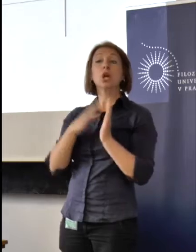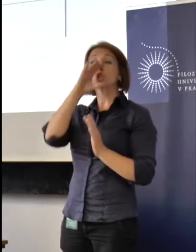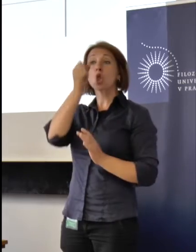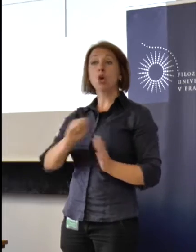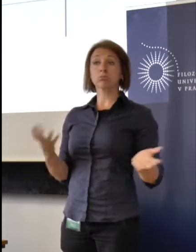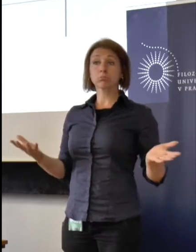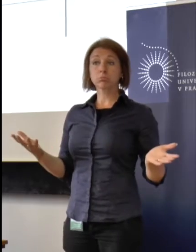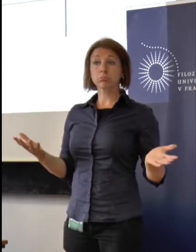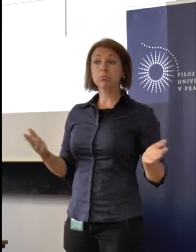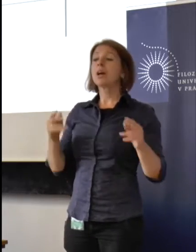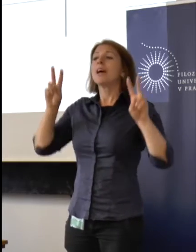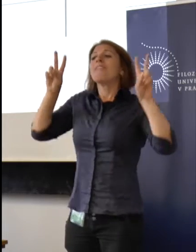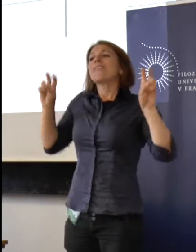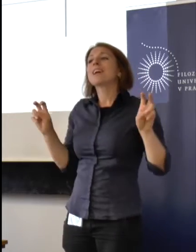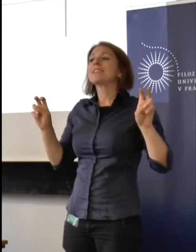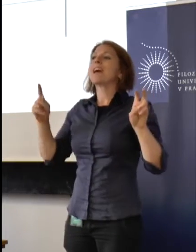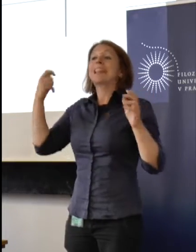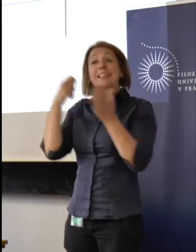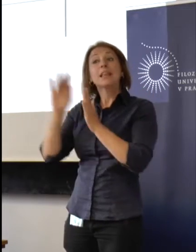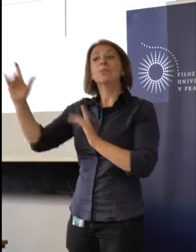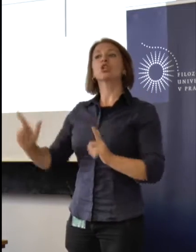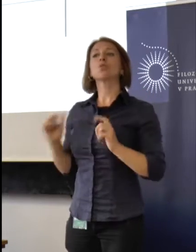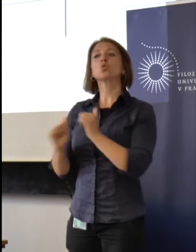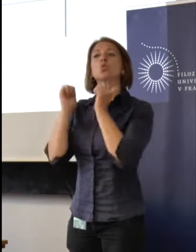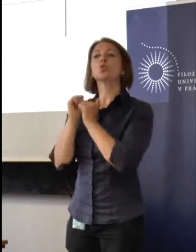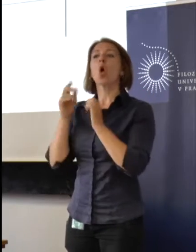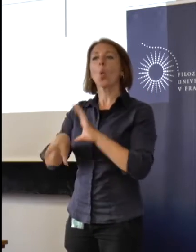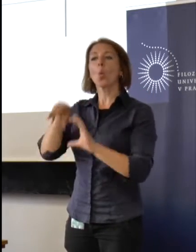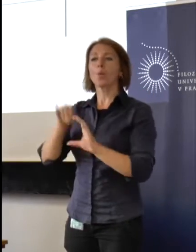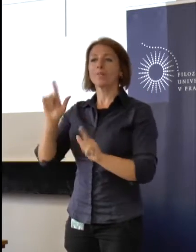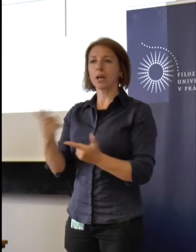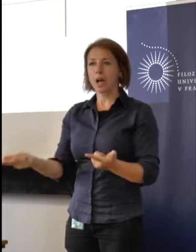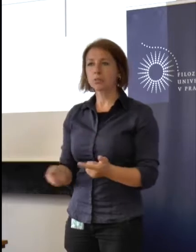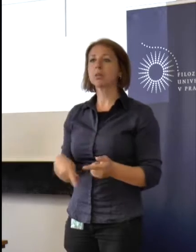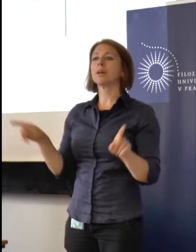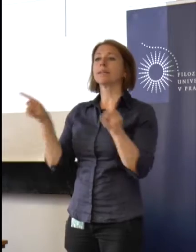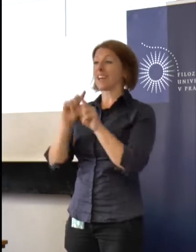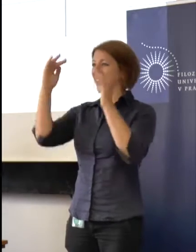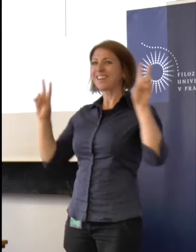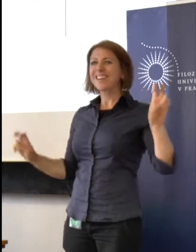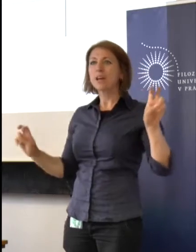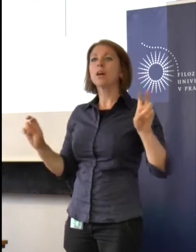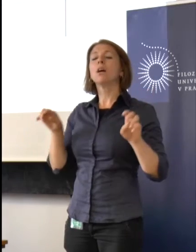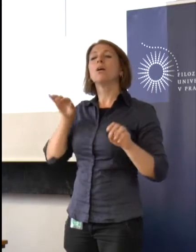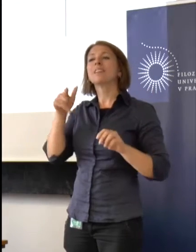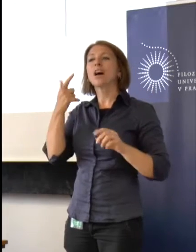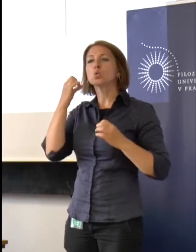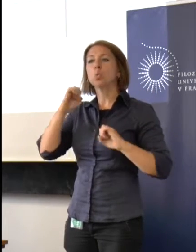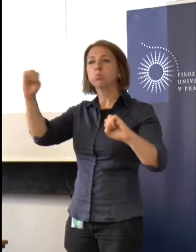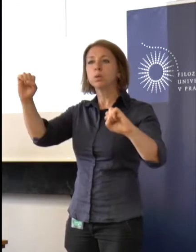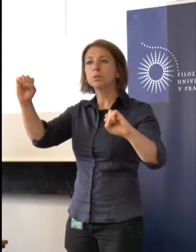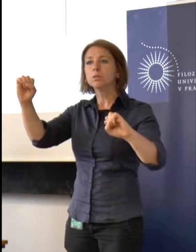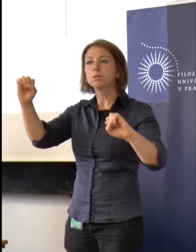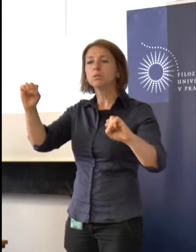times, another who has 2 teeth, and who has 1 hand. So Sanskrit has 3 words for the elephant, and